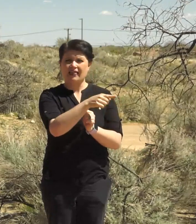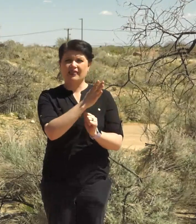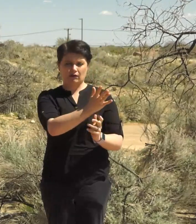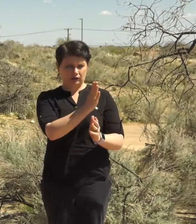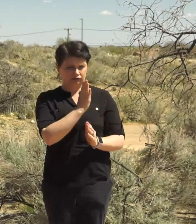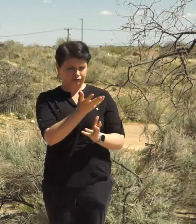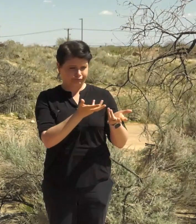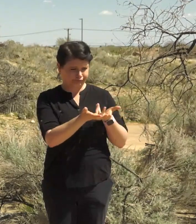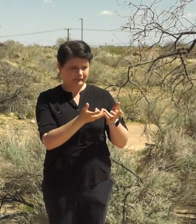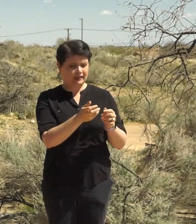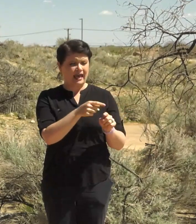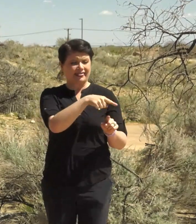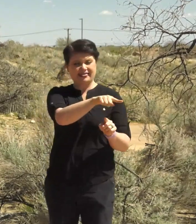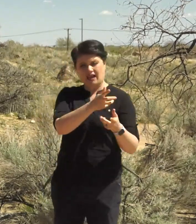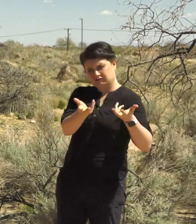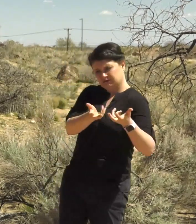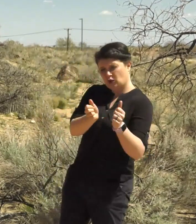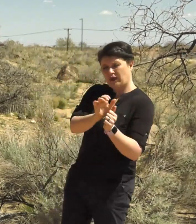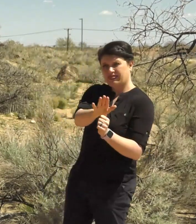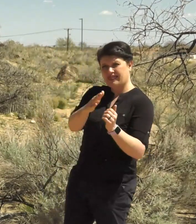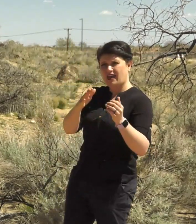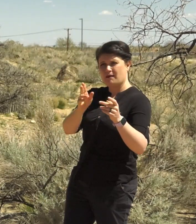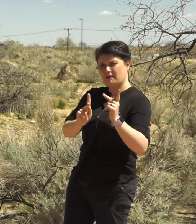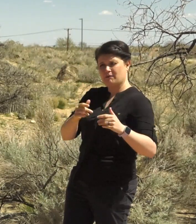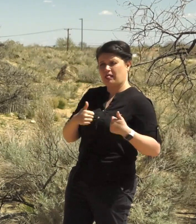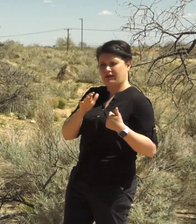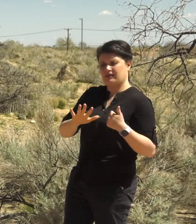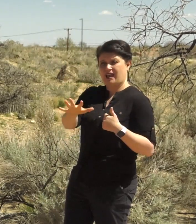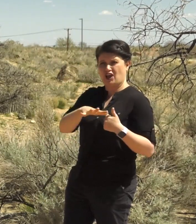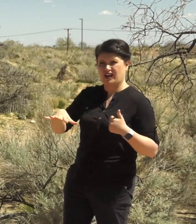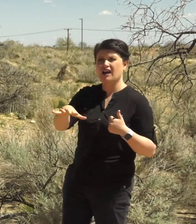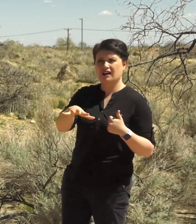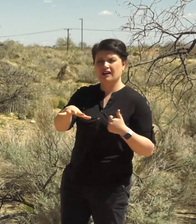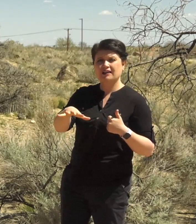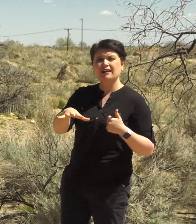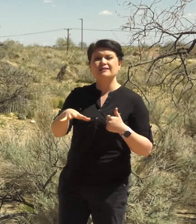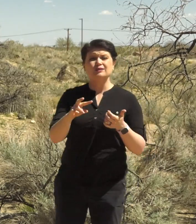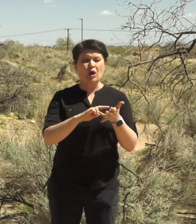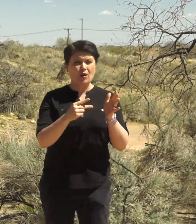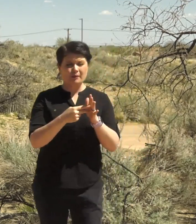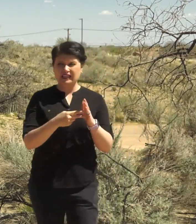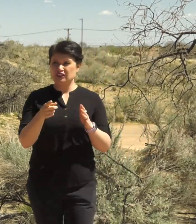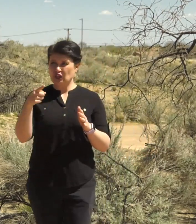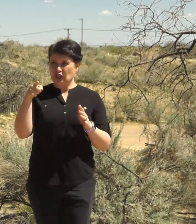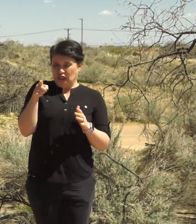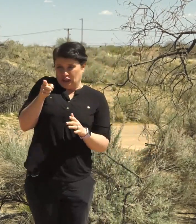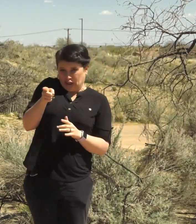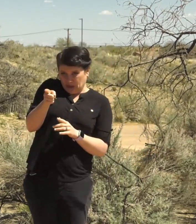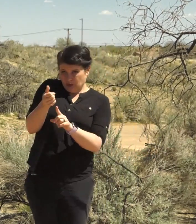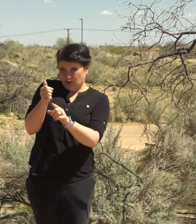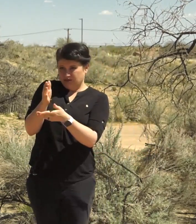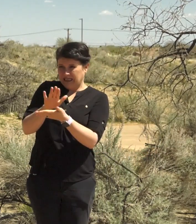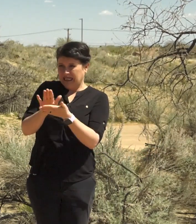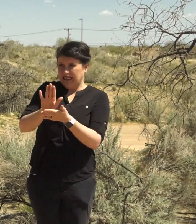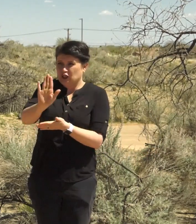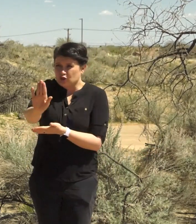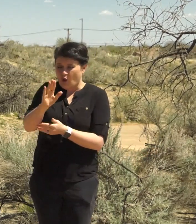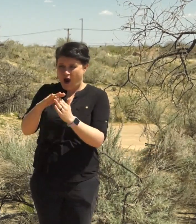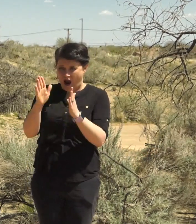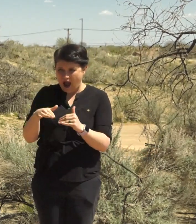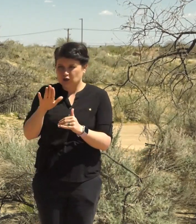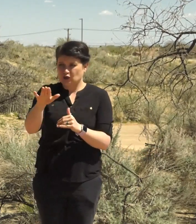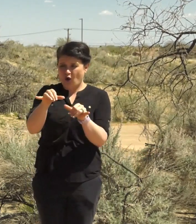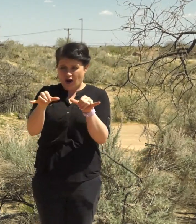the residents that will be participating. And what we will do is we will have it done so you're doing your own house, your own yard, and maybe